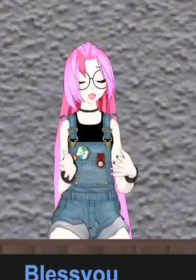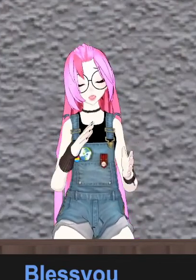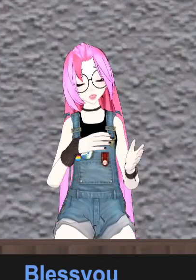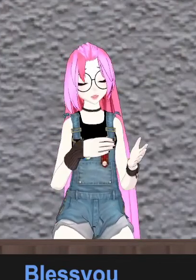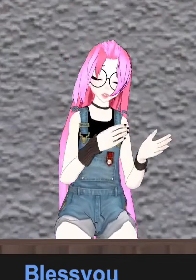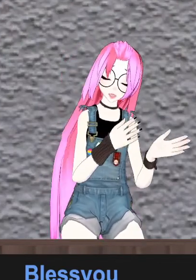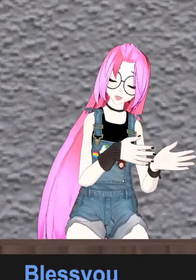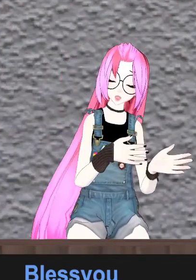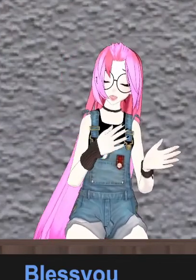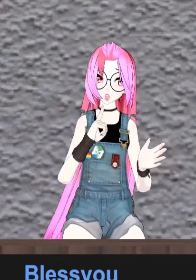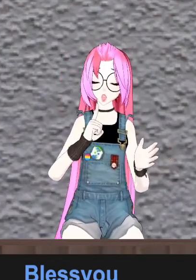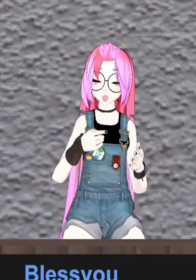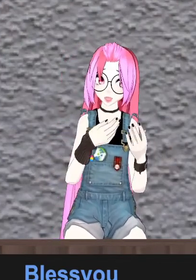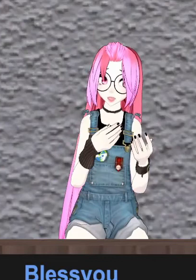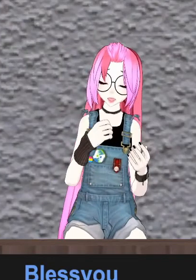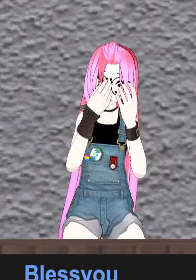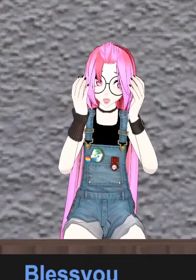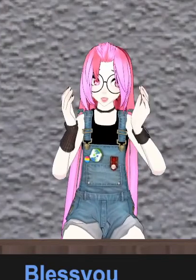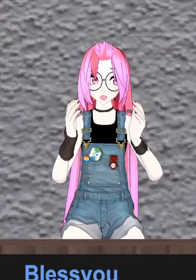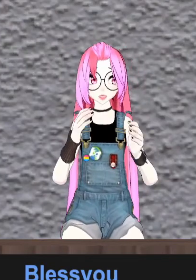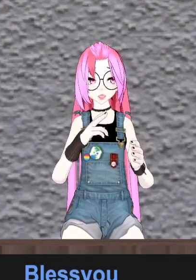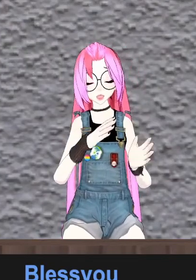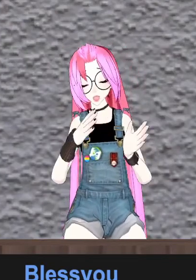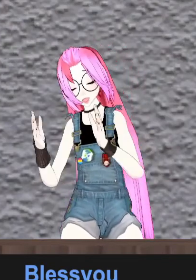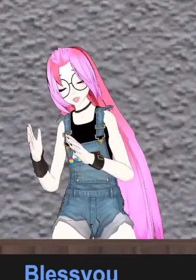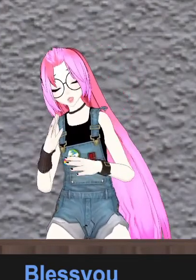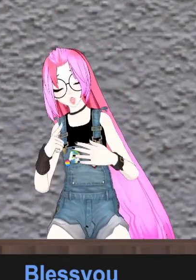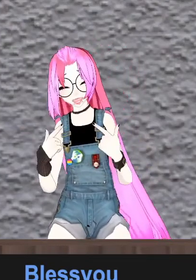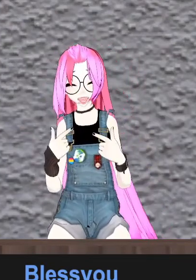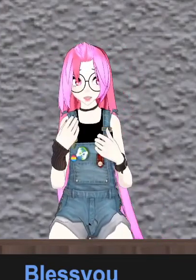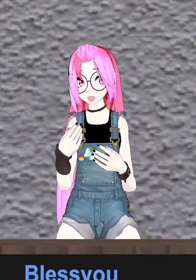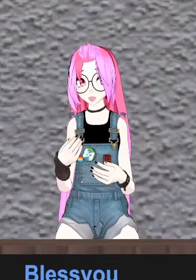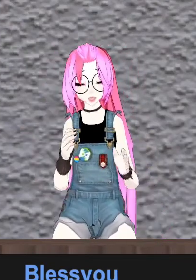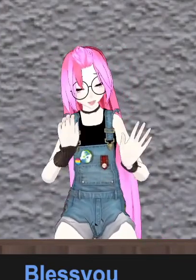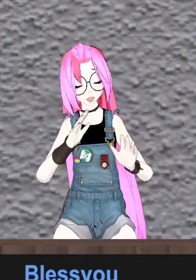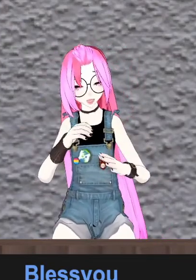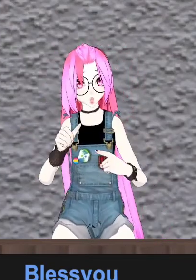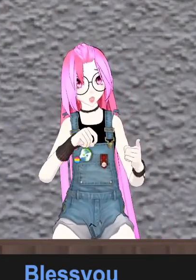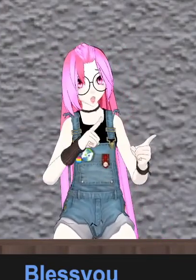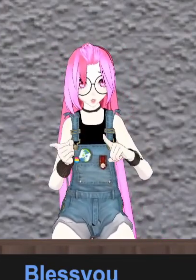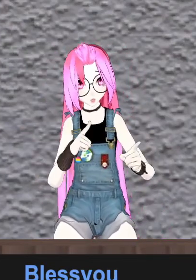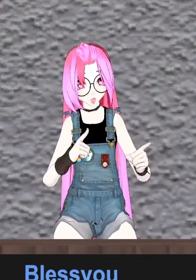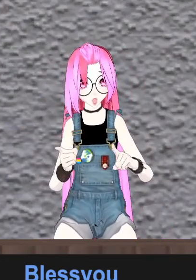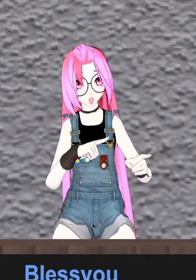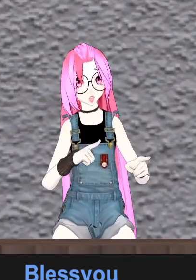But if, for example, you're given a sign name in VR and then you go into real life and you're given a separate one, it's up to you if you want to